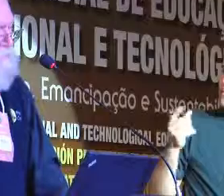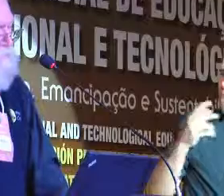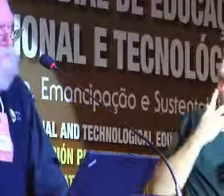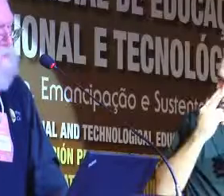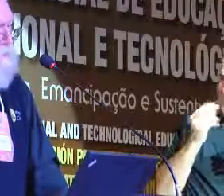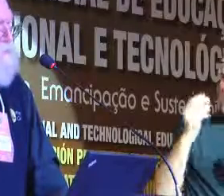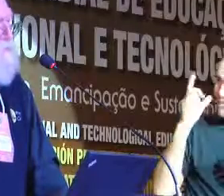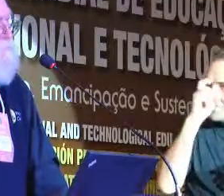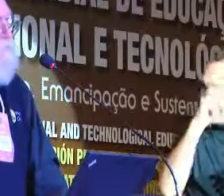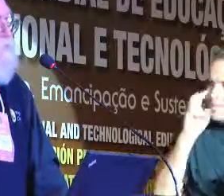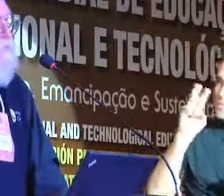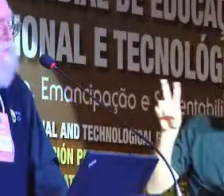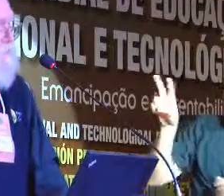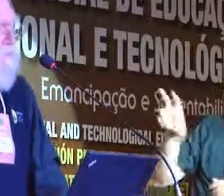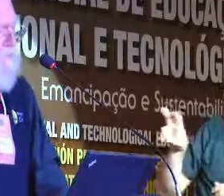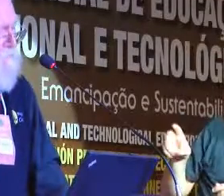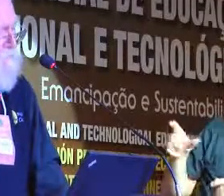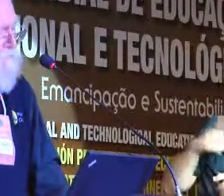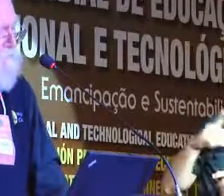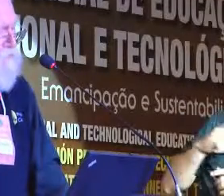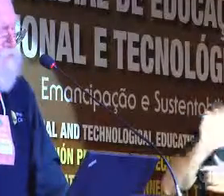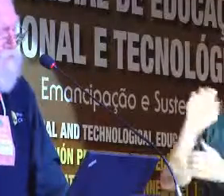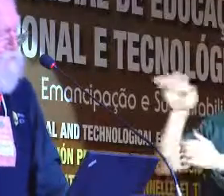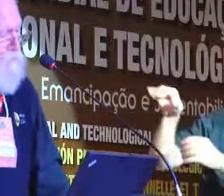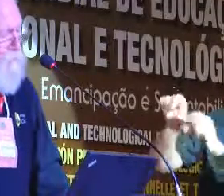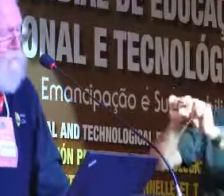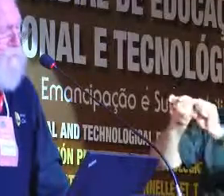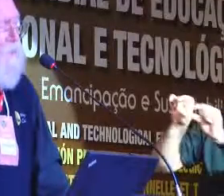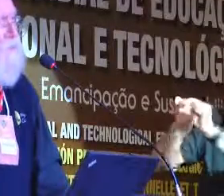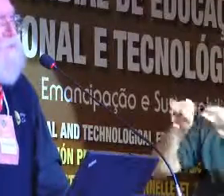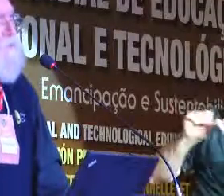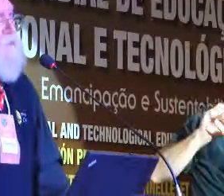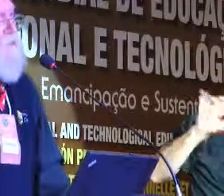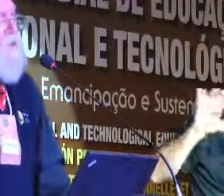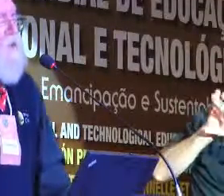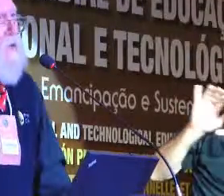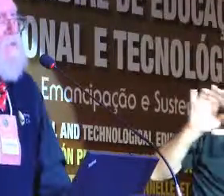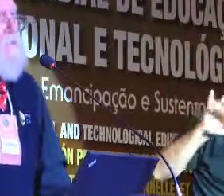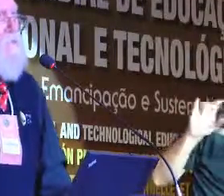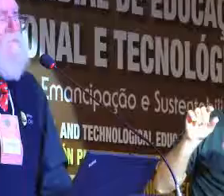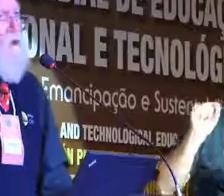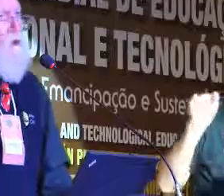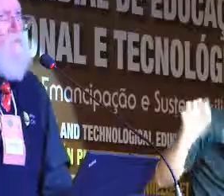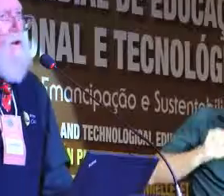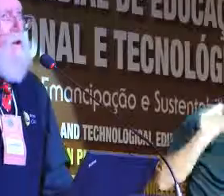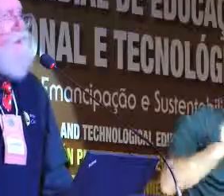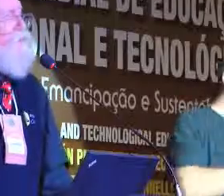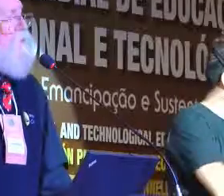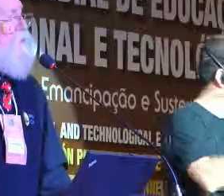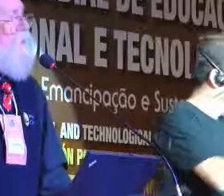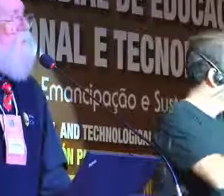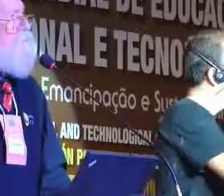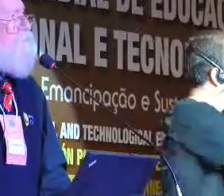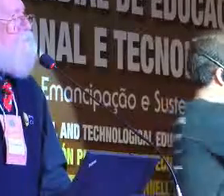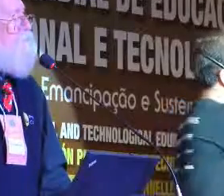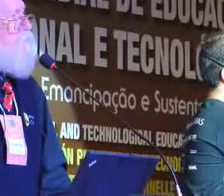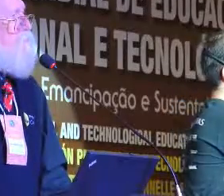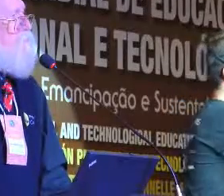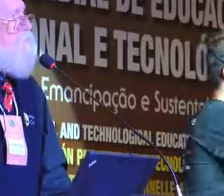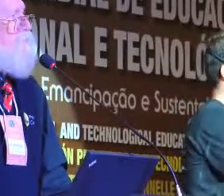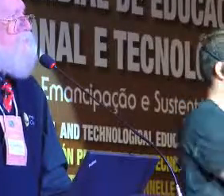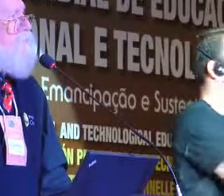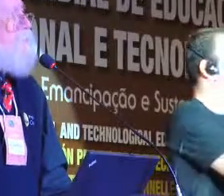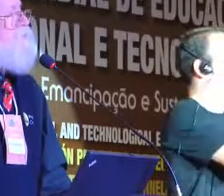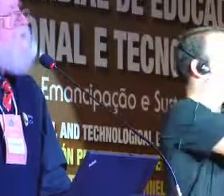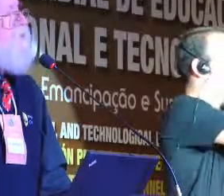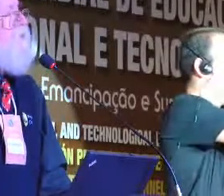The GNU Linux program of Extremadura, Spain, has over 500,000